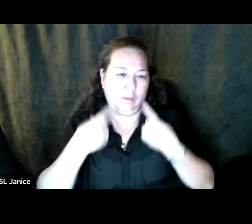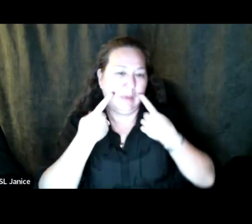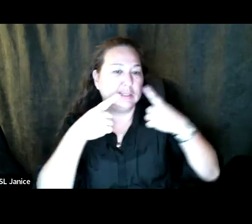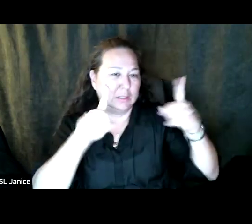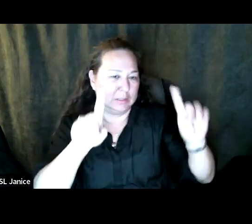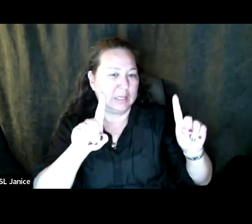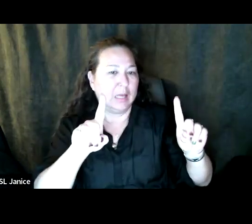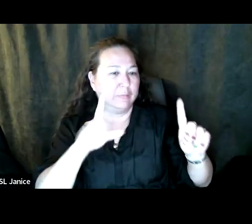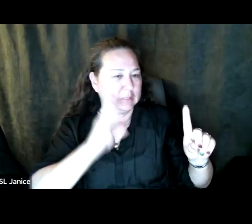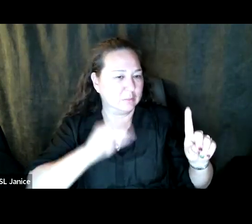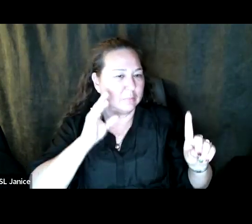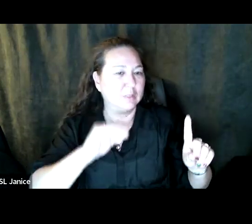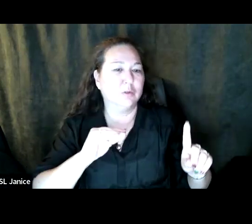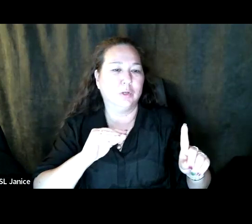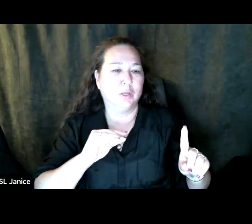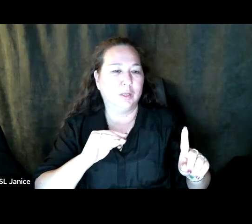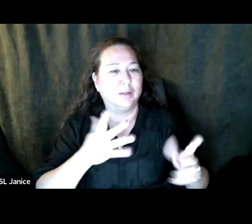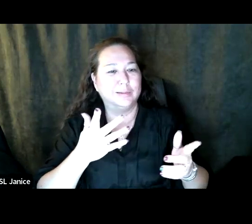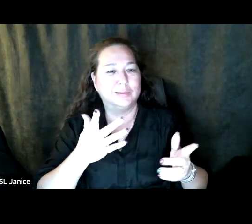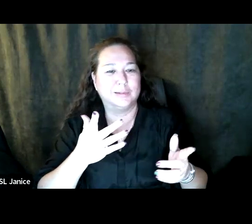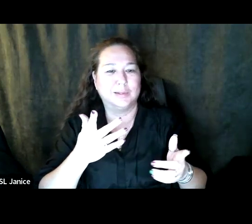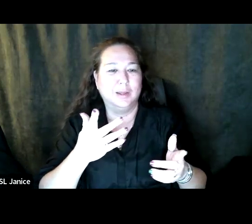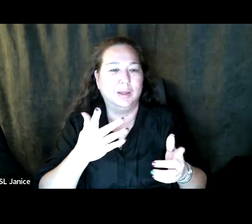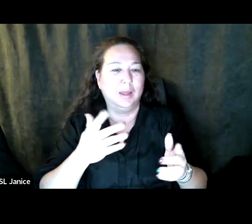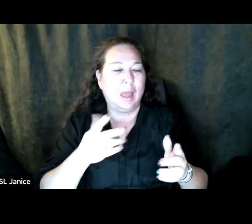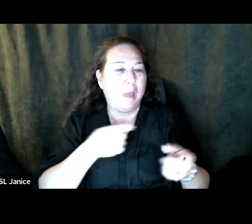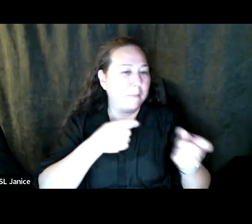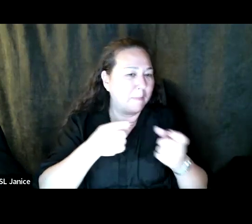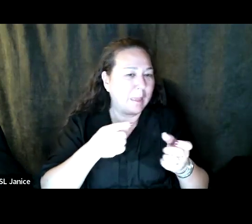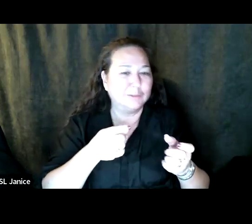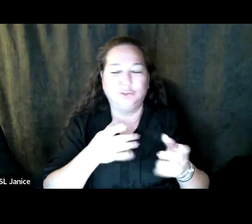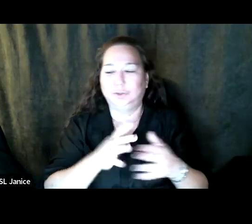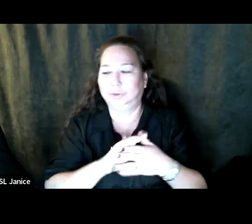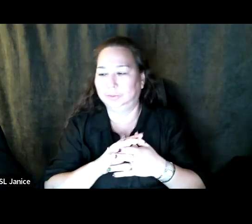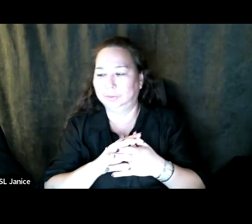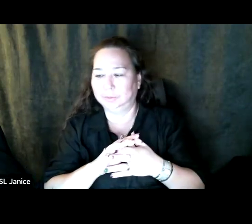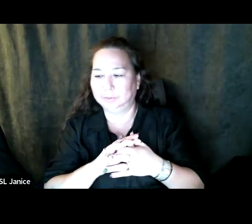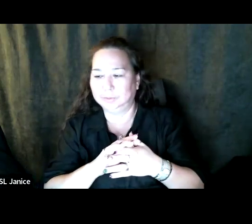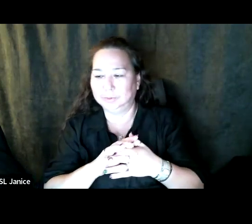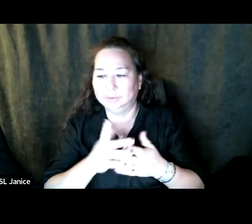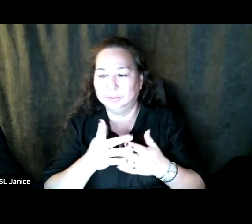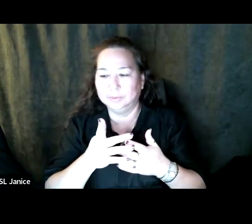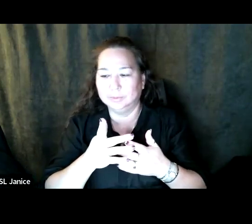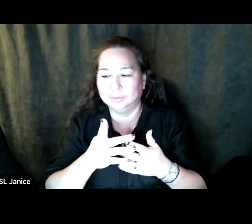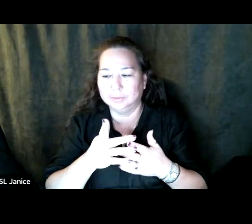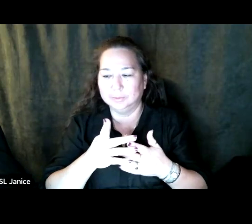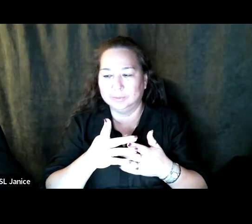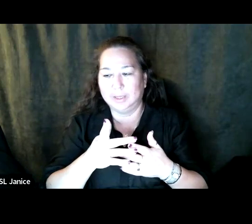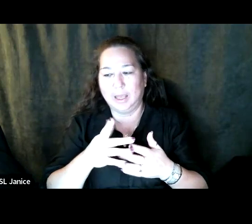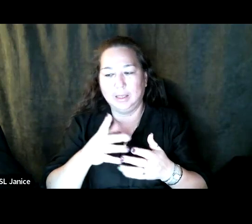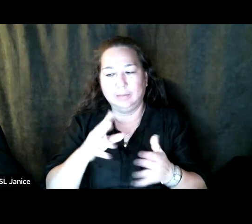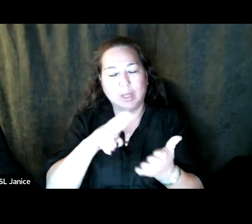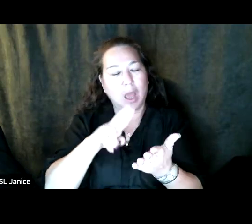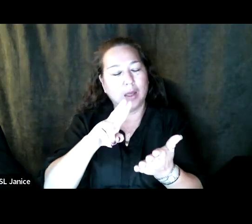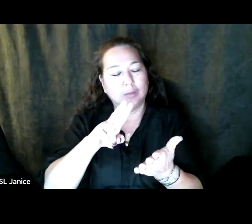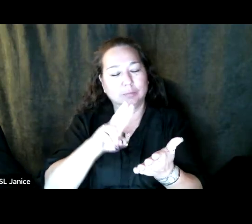enrollment expansion. This is not our first time expanding. We were asked to expand excellence under